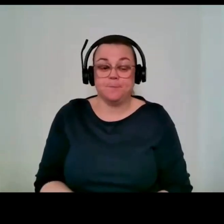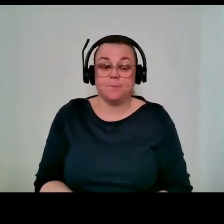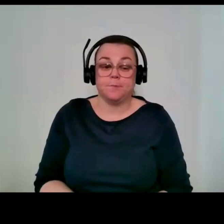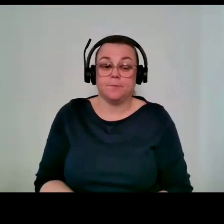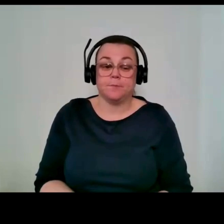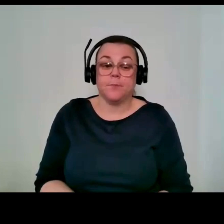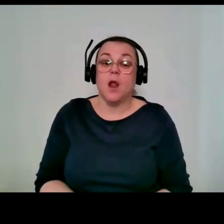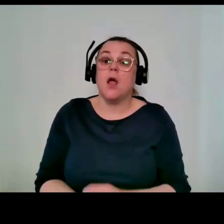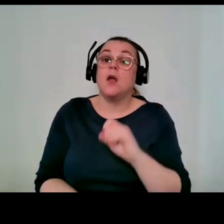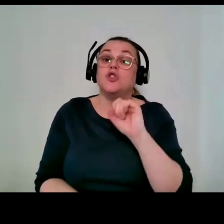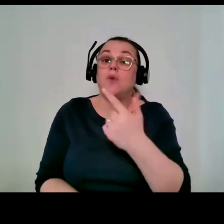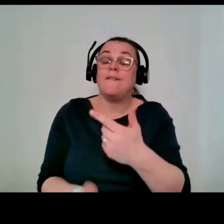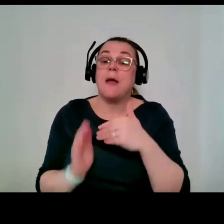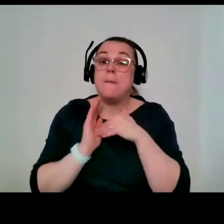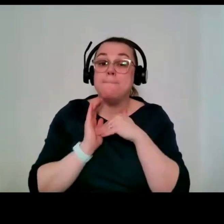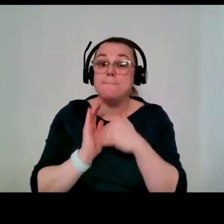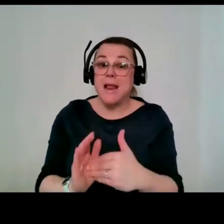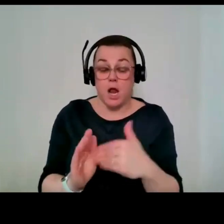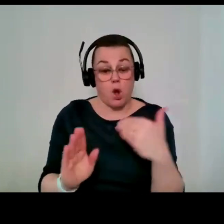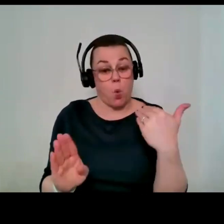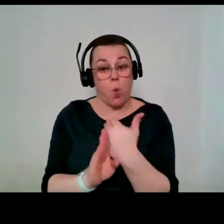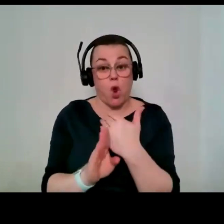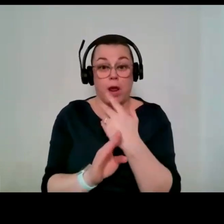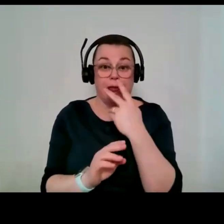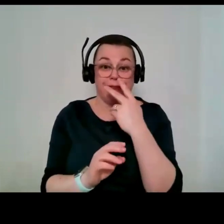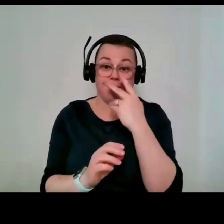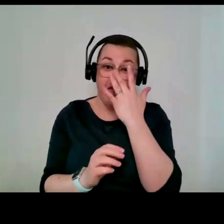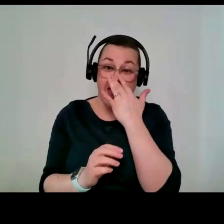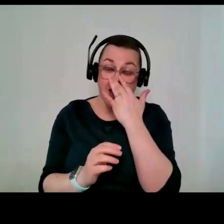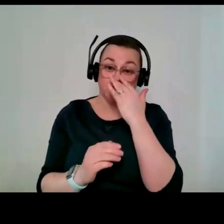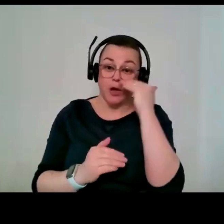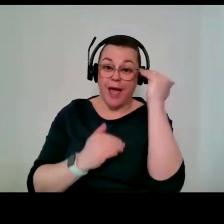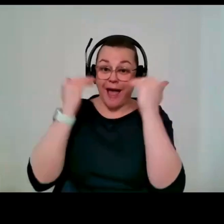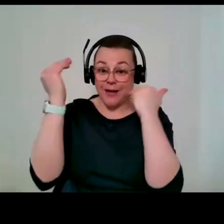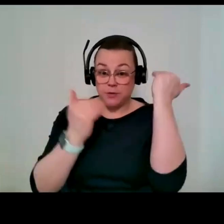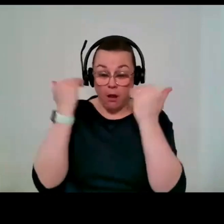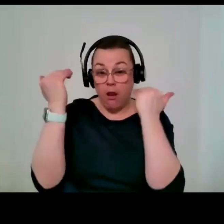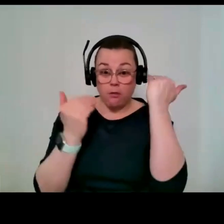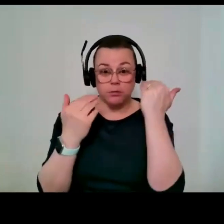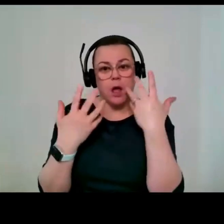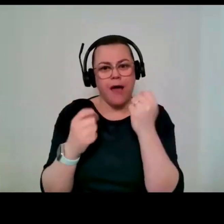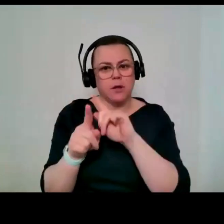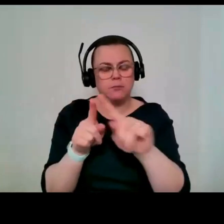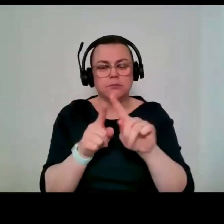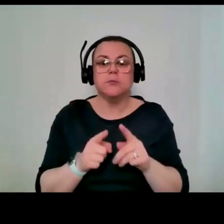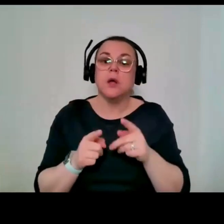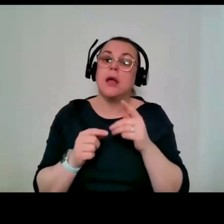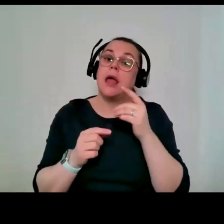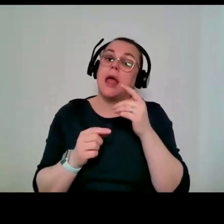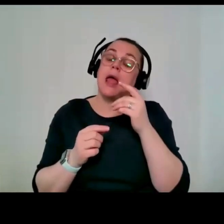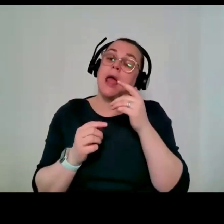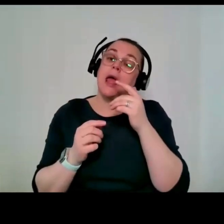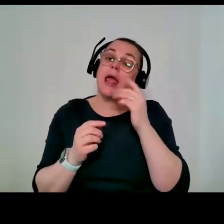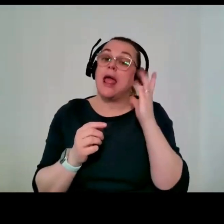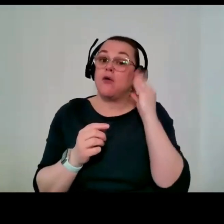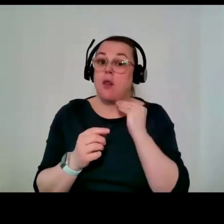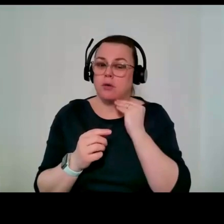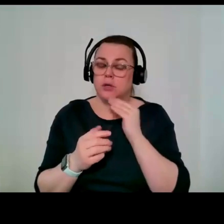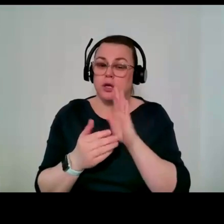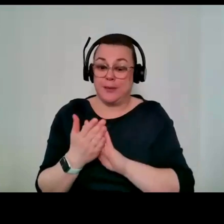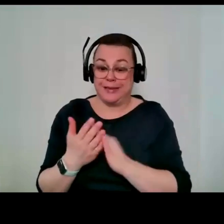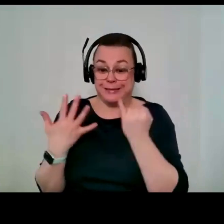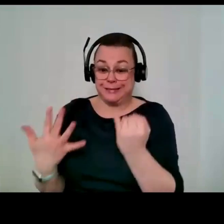12 million of working-age adults experience some form of hearing loss. That is more than 1 in 6 of